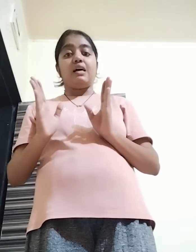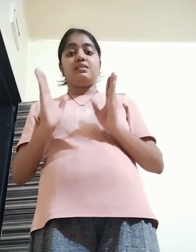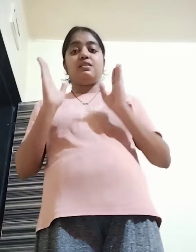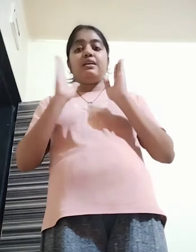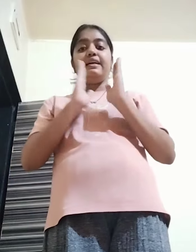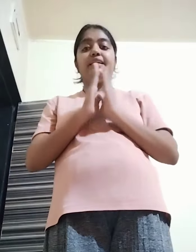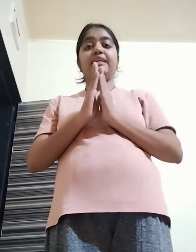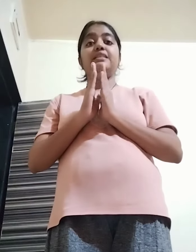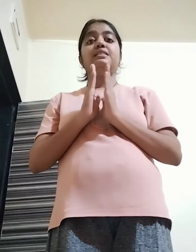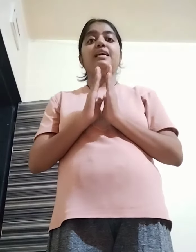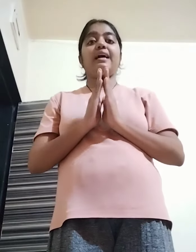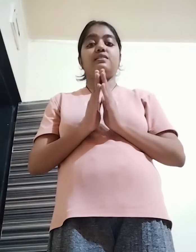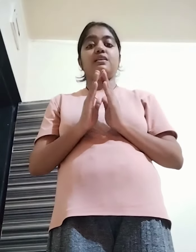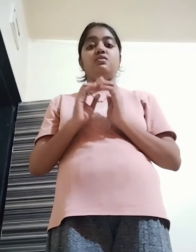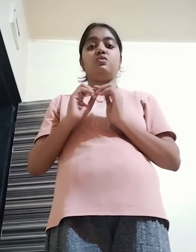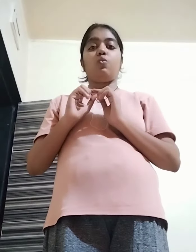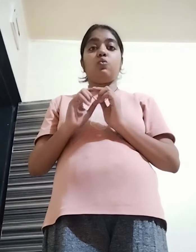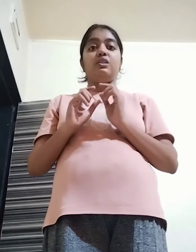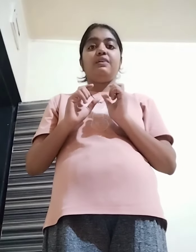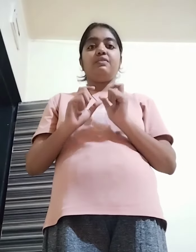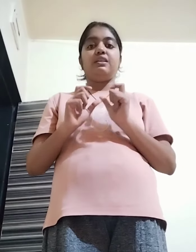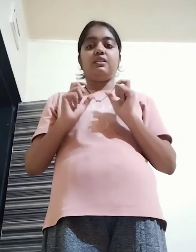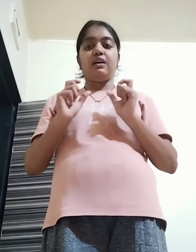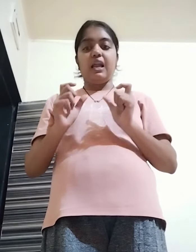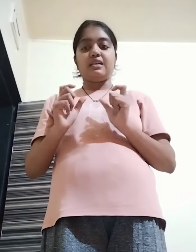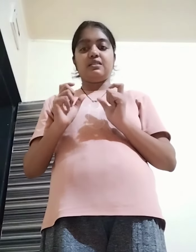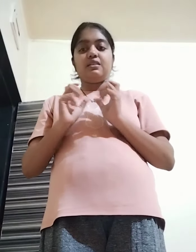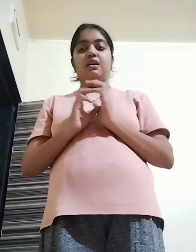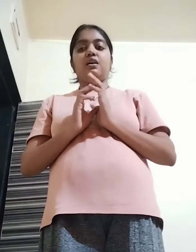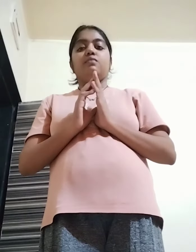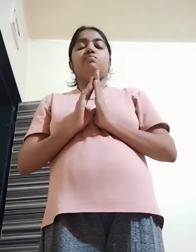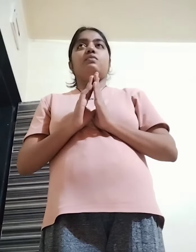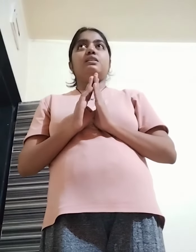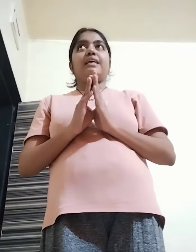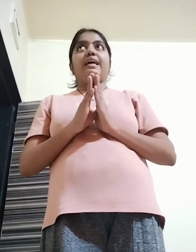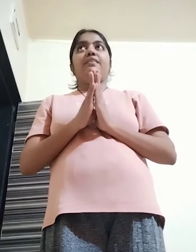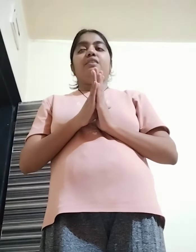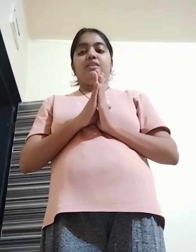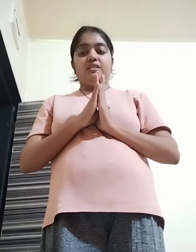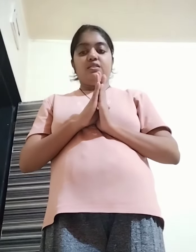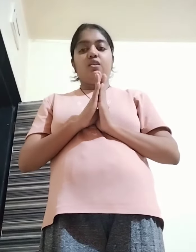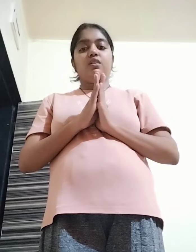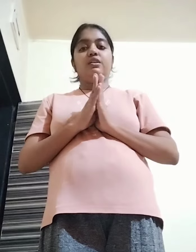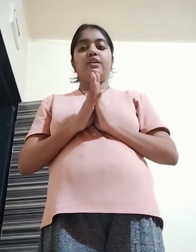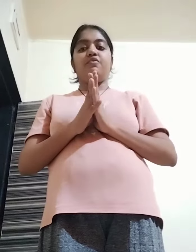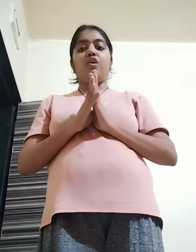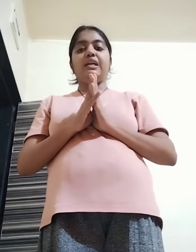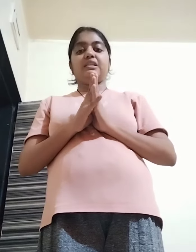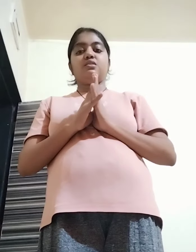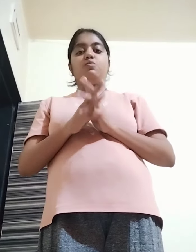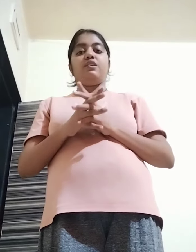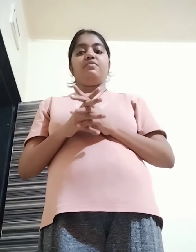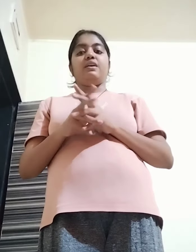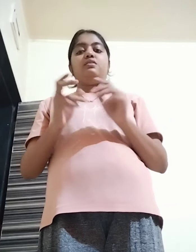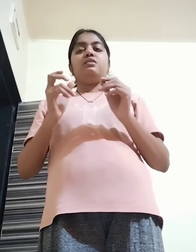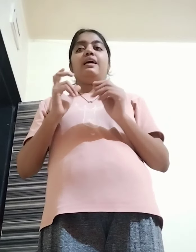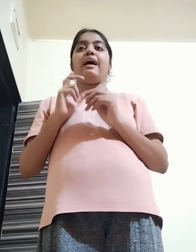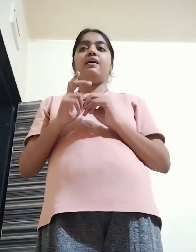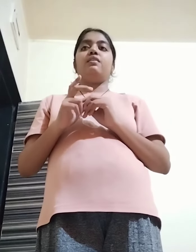class. It is accessed only within the class. The second one is the default access modifier. The